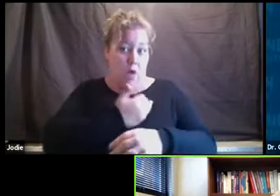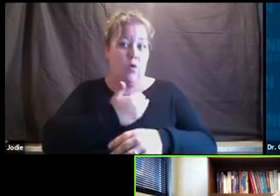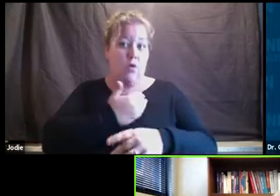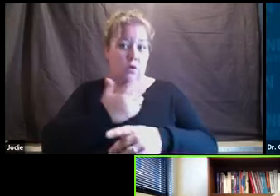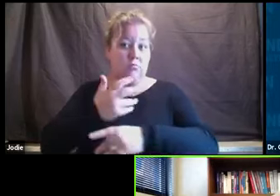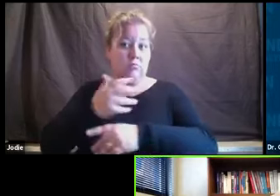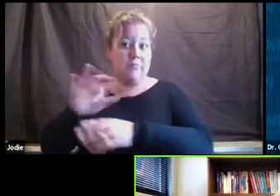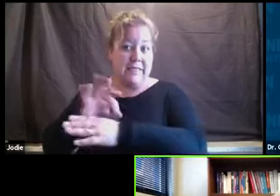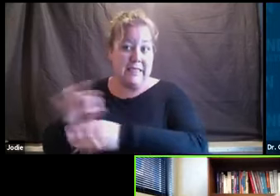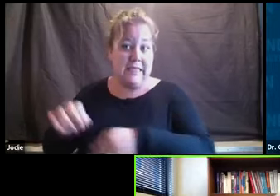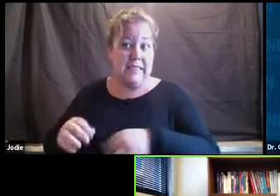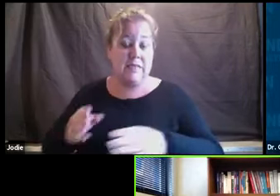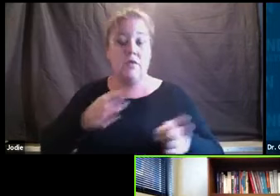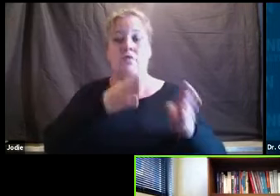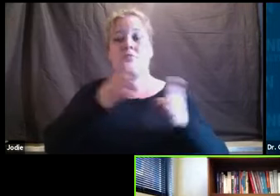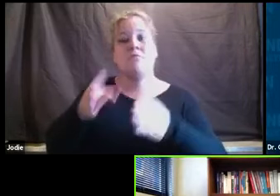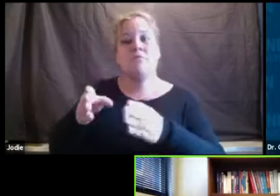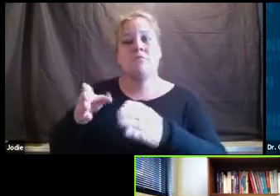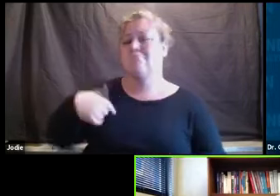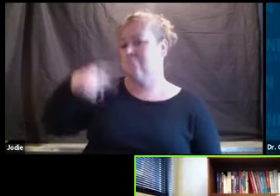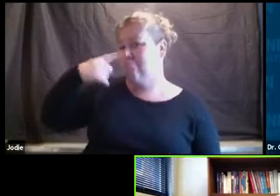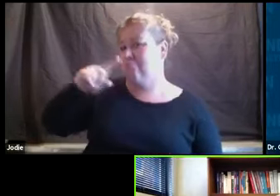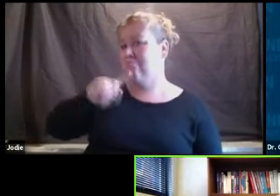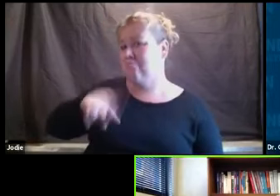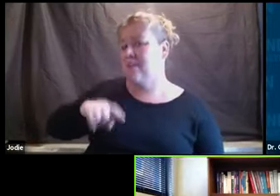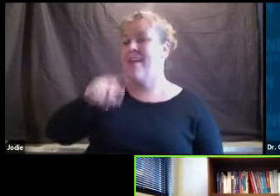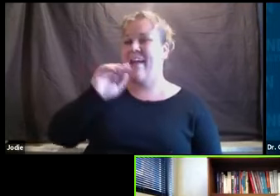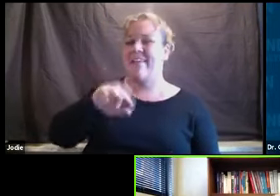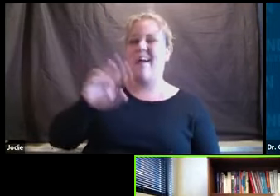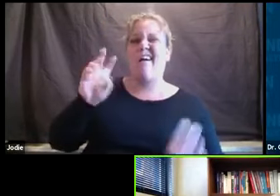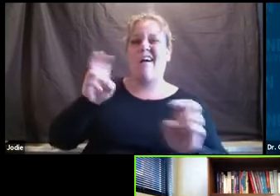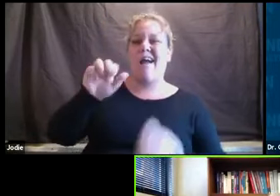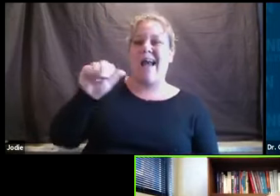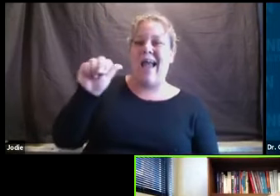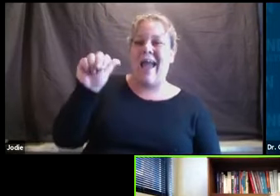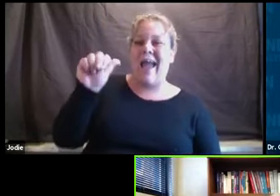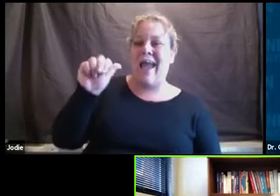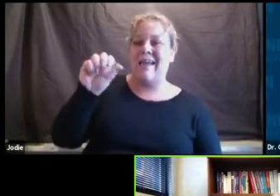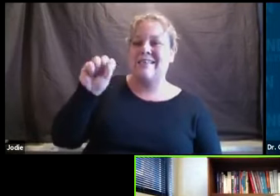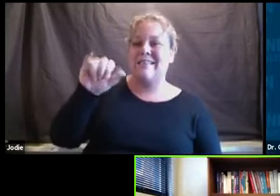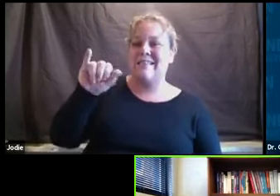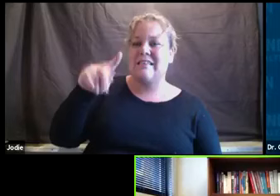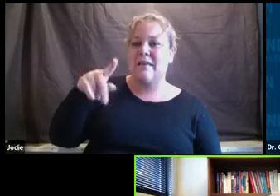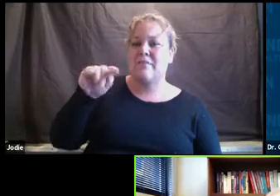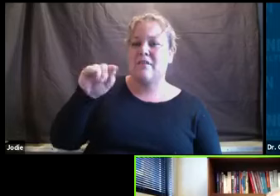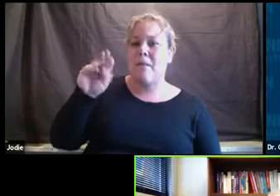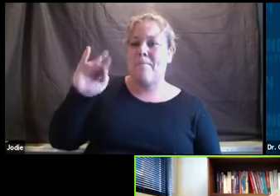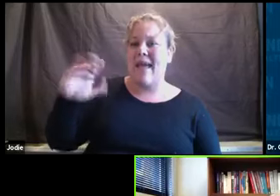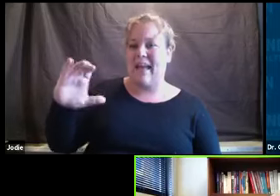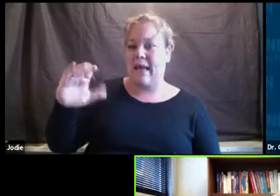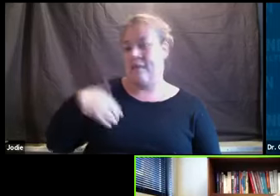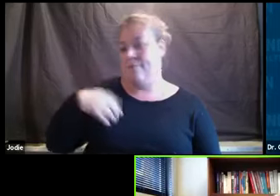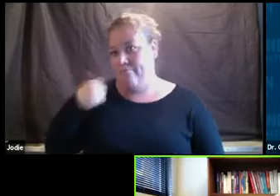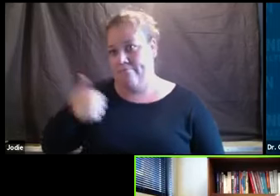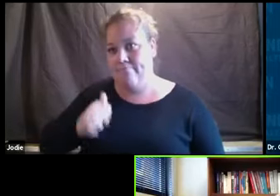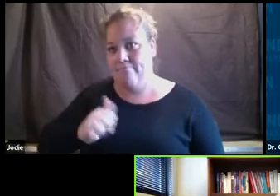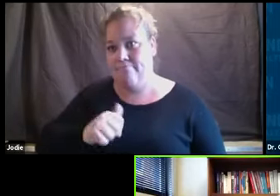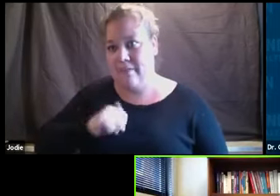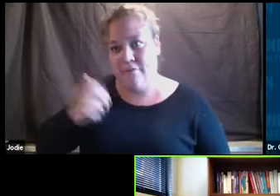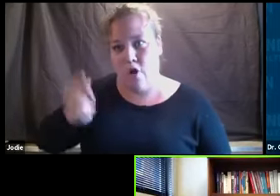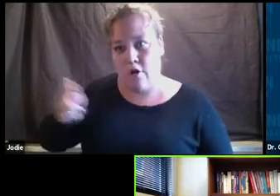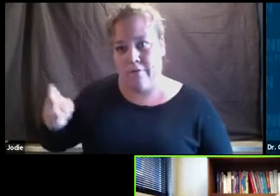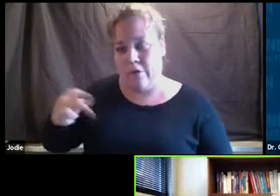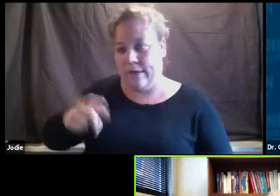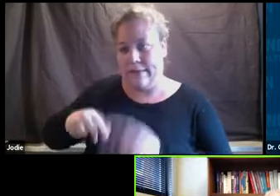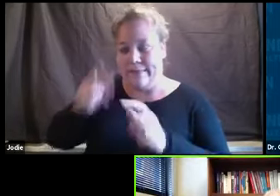one? Yeah, no, the asymptomatic patients, if I heard the question right, I'm hard of hearing, so I apologize. If I